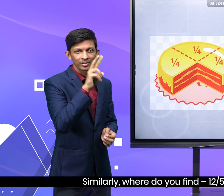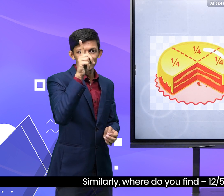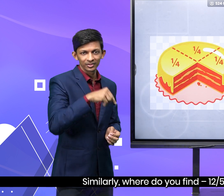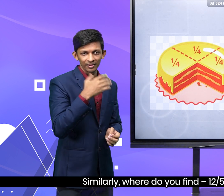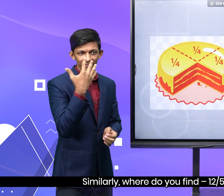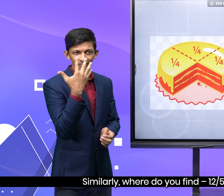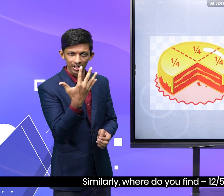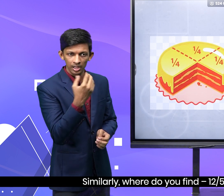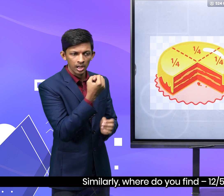by 5 on the number line?